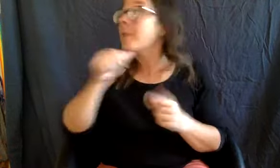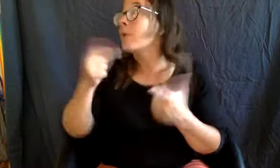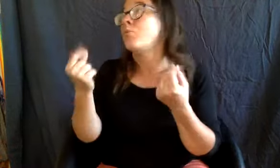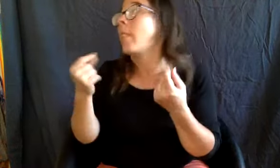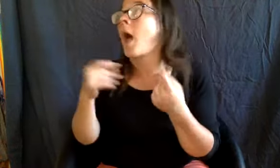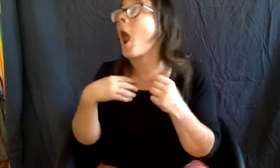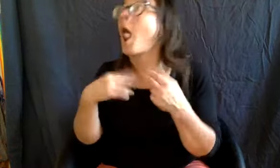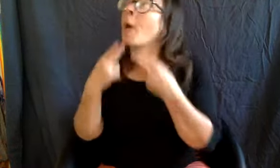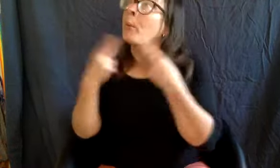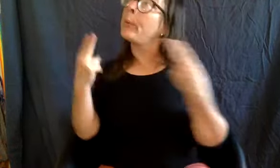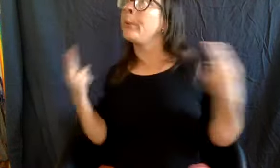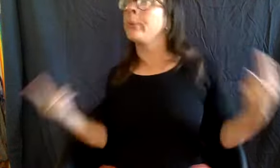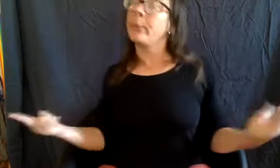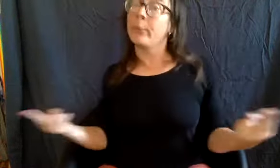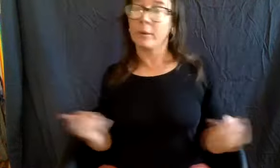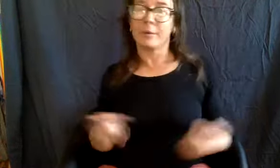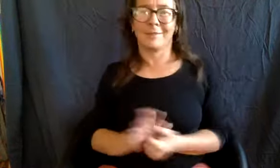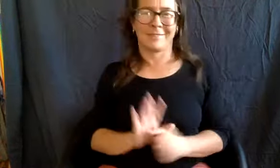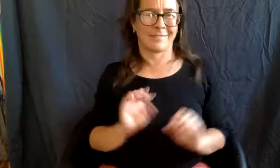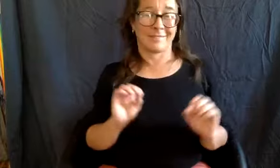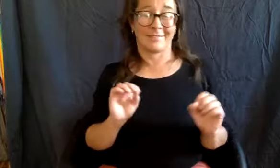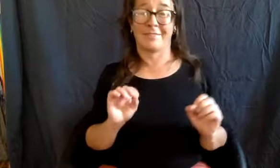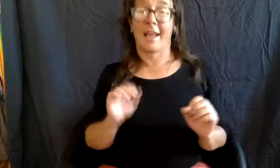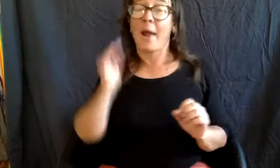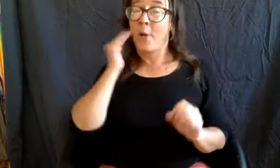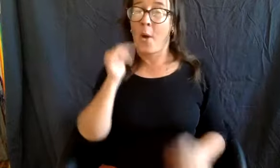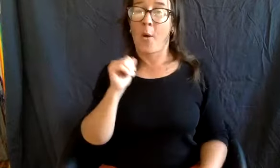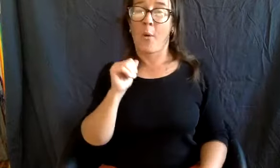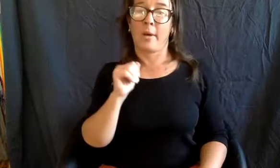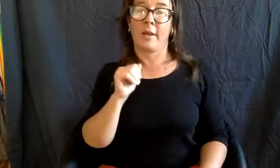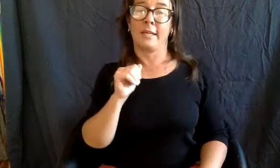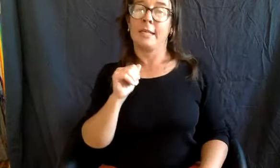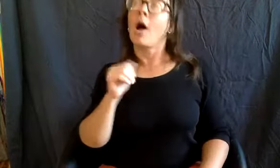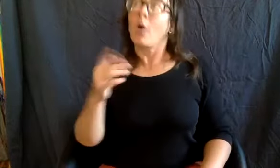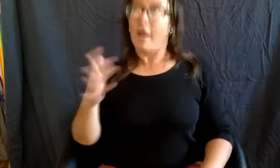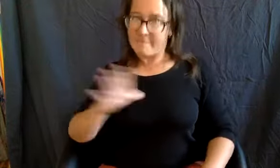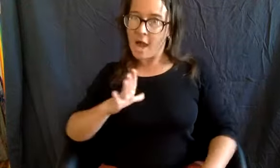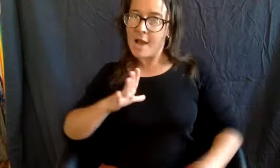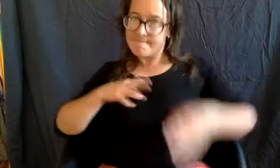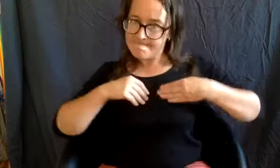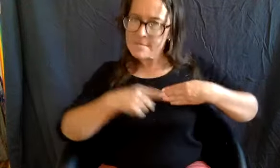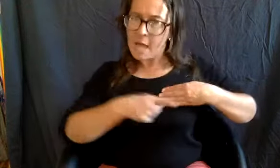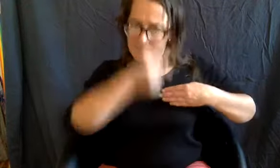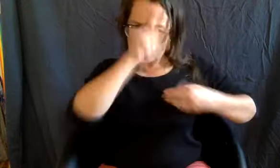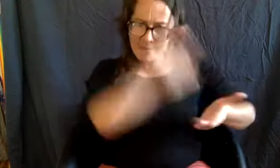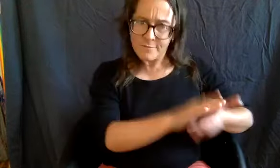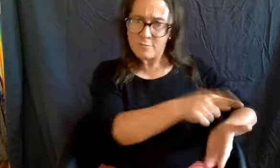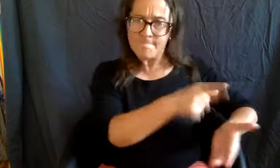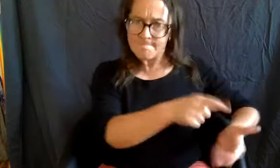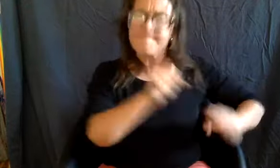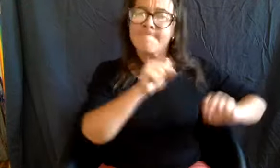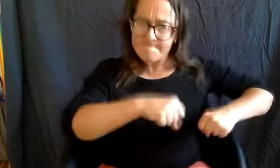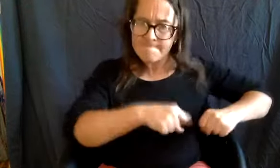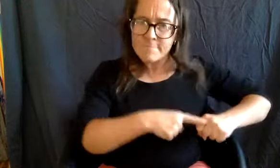school for selling marijuana at school. And it was a small amount. It was a small amount, again. And it wasn't him. First, it wasn't even